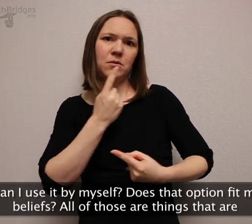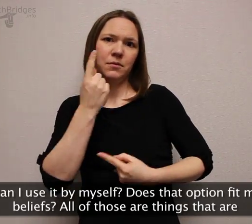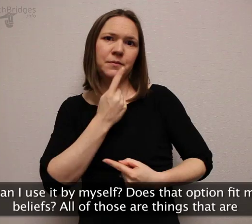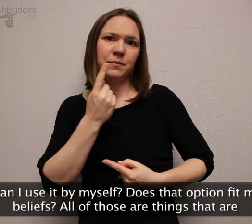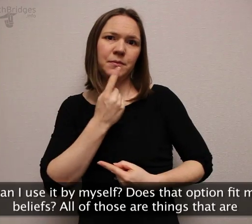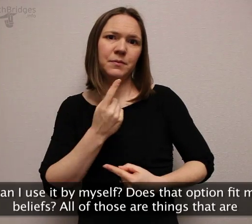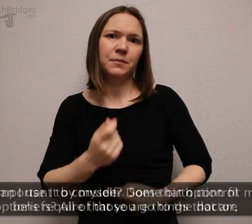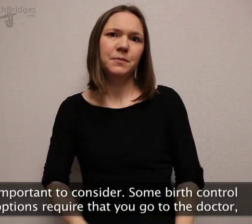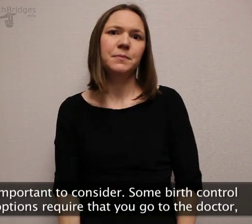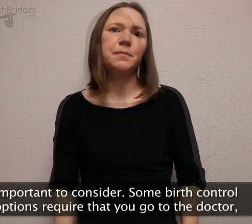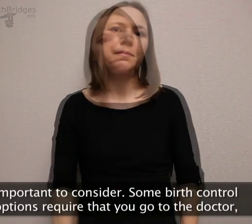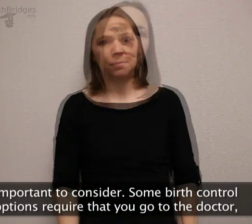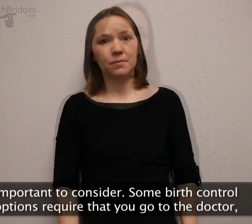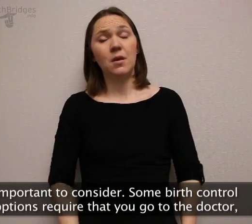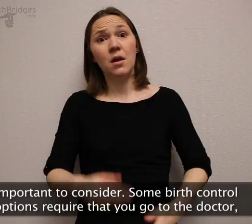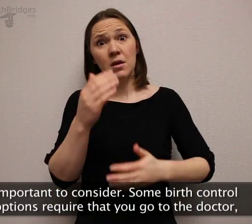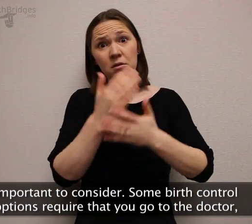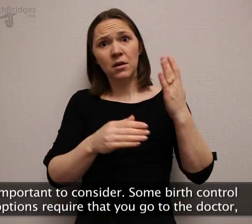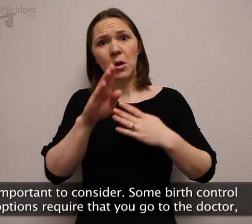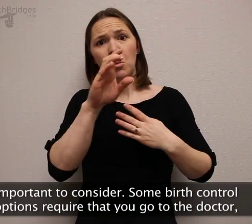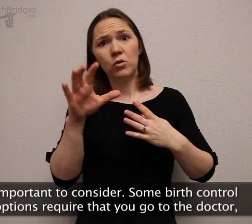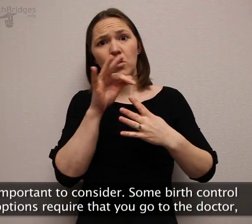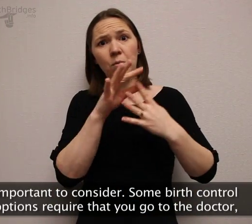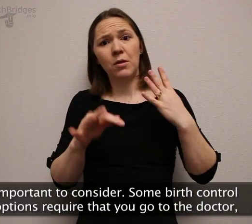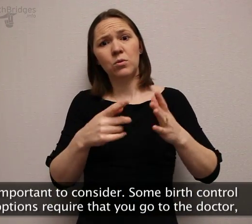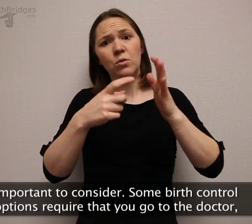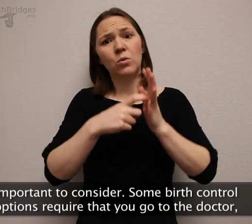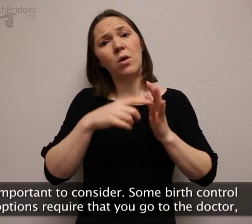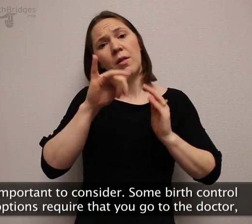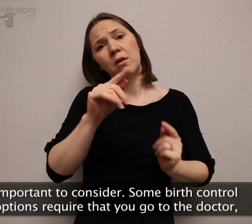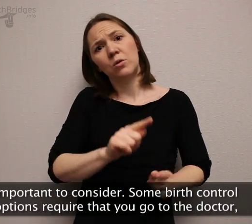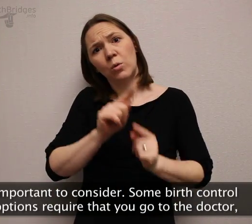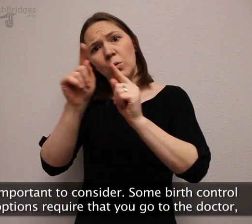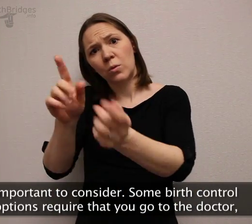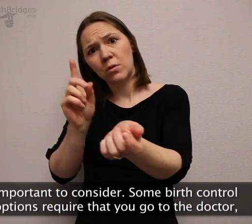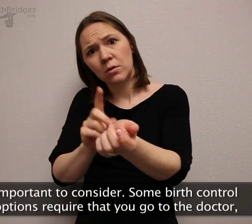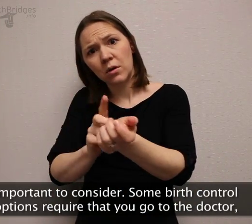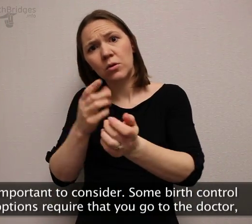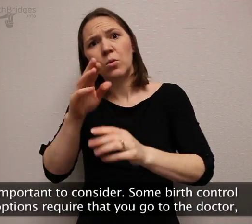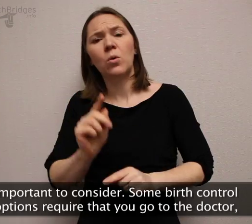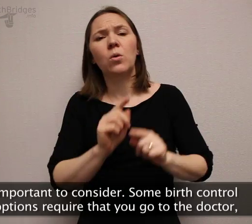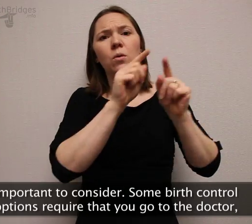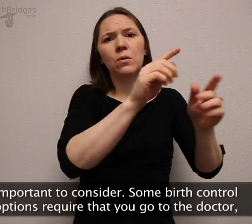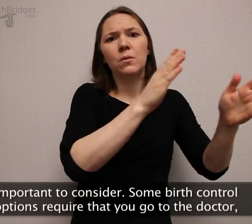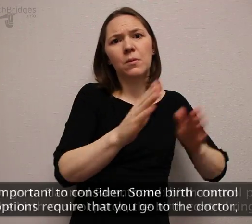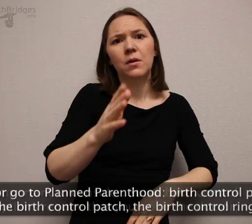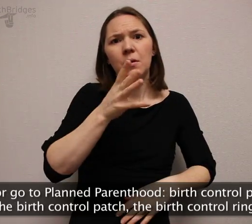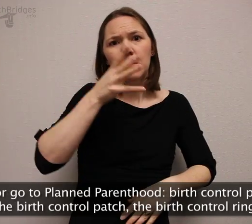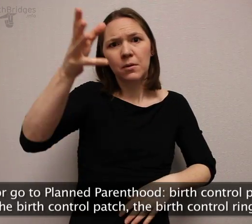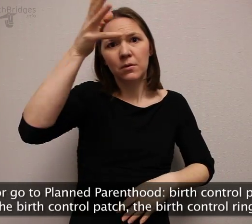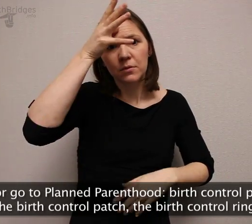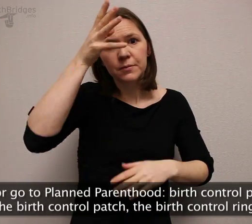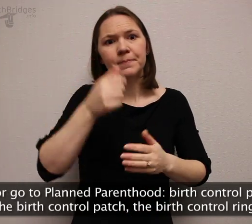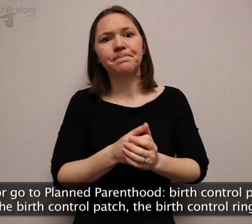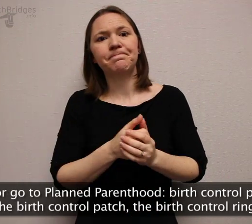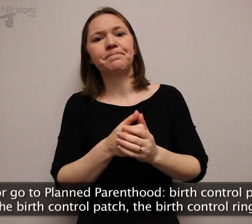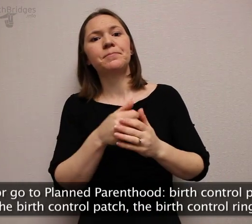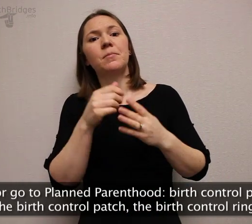those are things that are important to consider. Some birth control options require that you go to the doctor or go to Planned Parenthood.